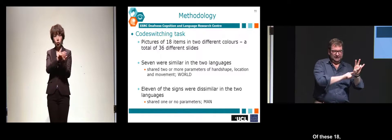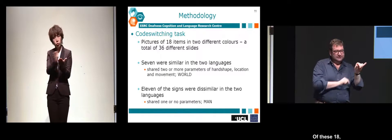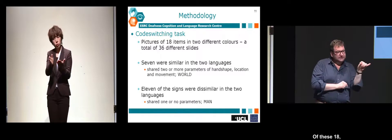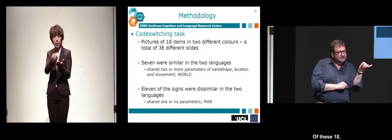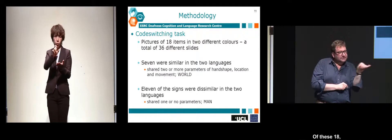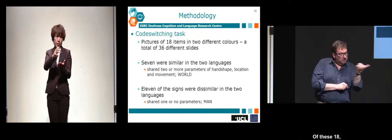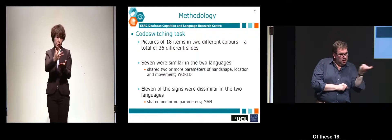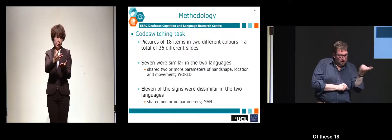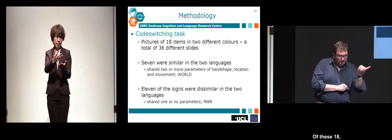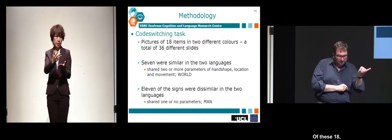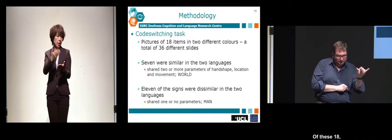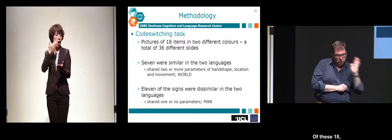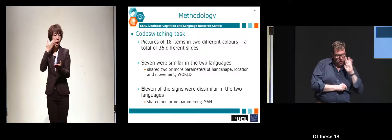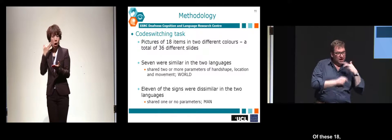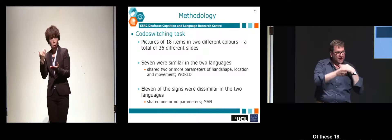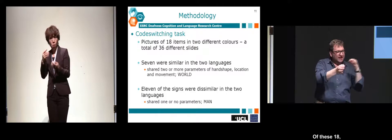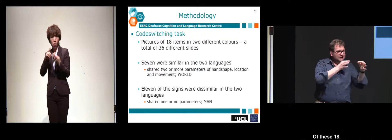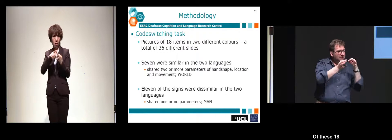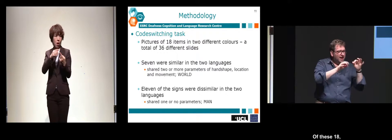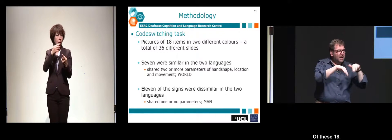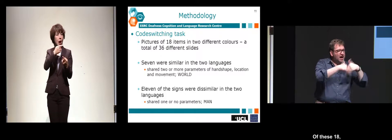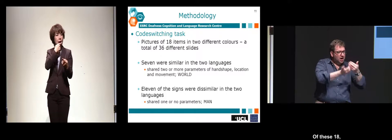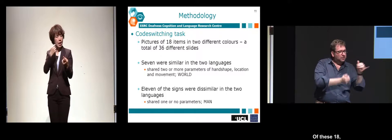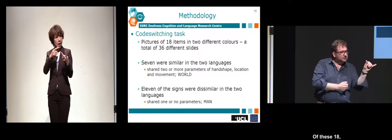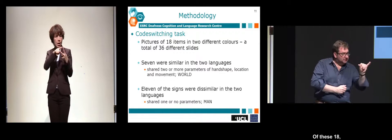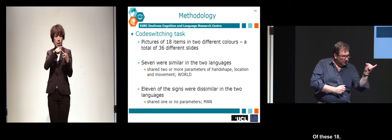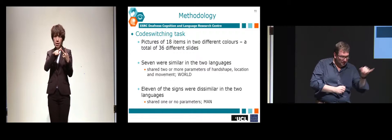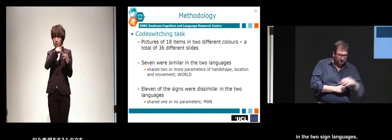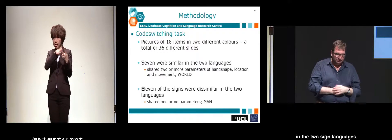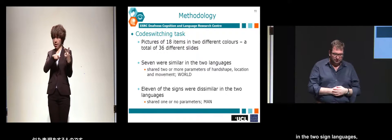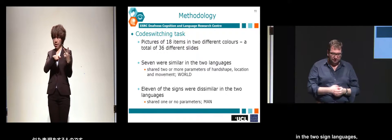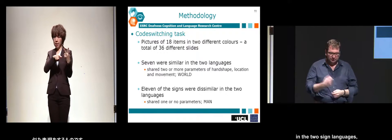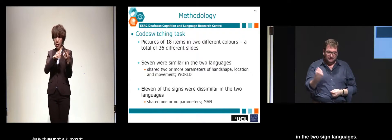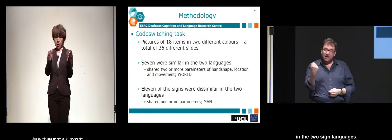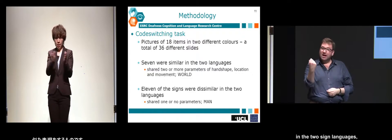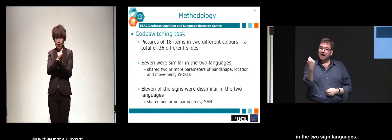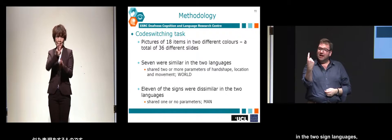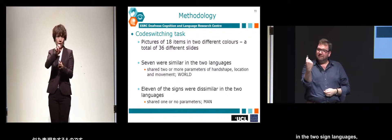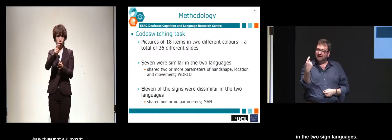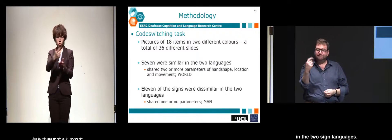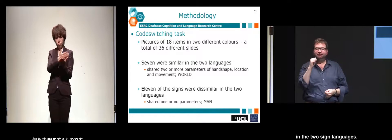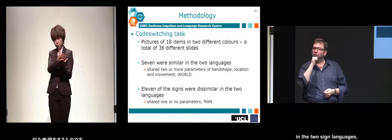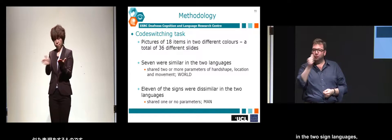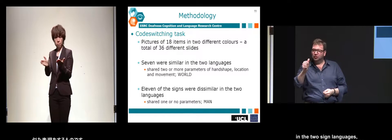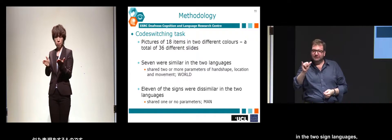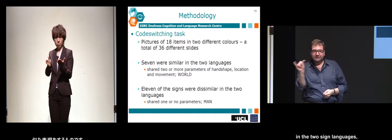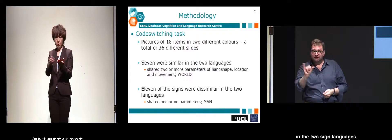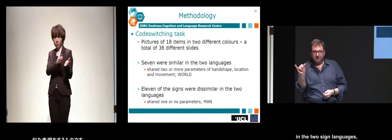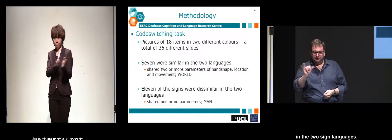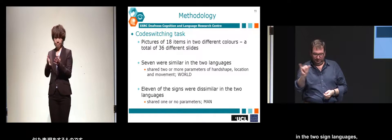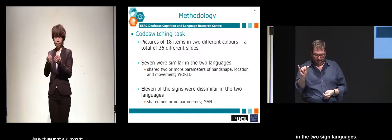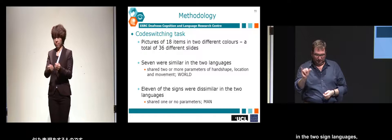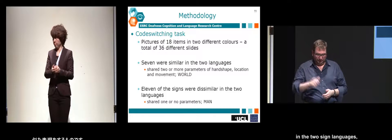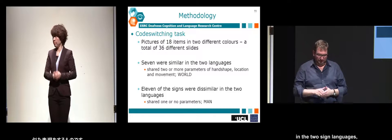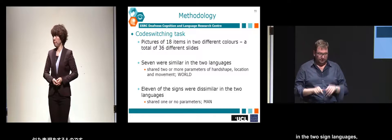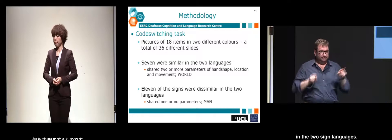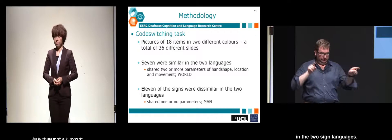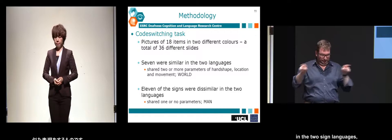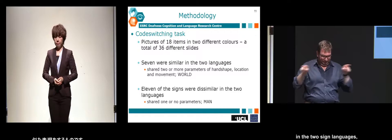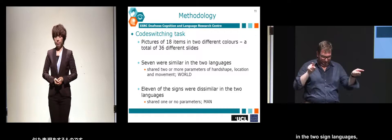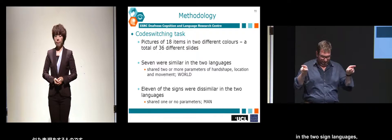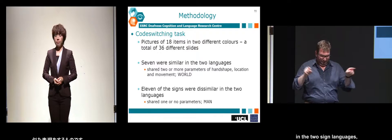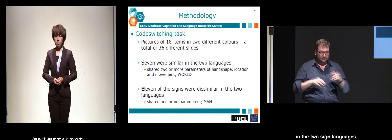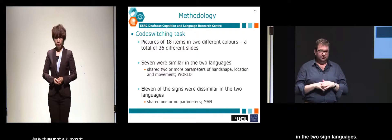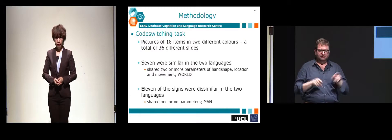Of these 18, 7 of them were similarly produced in the two sign languages, and 11 of them